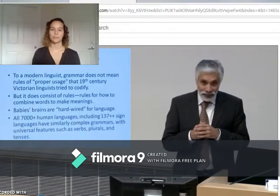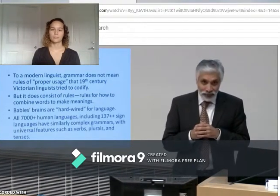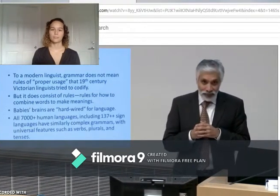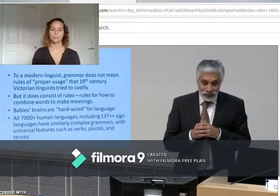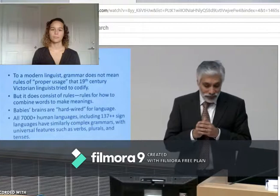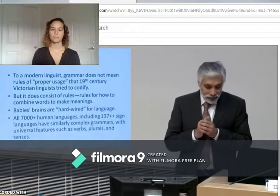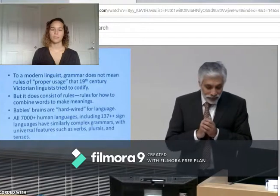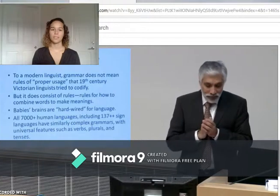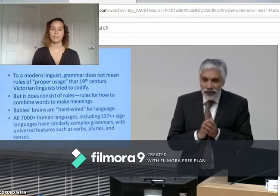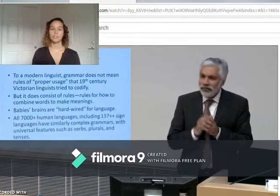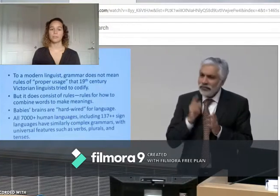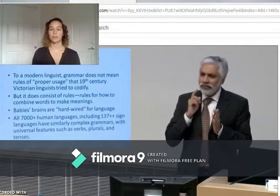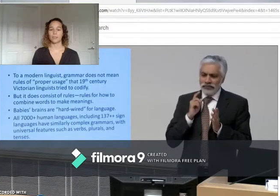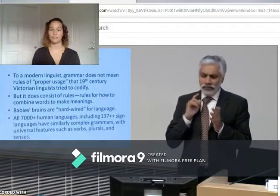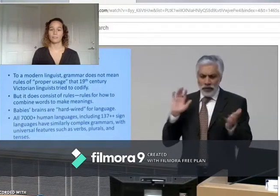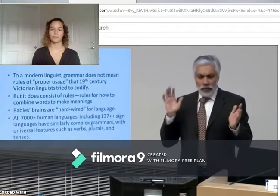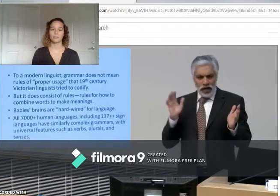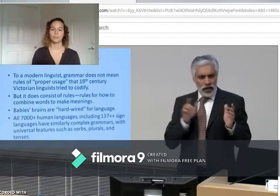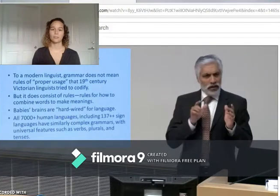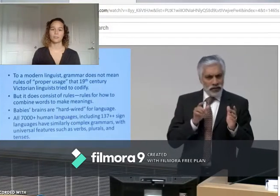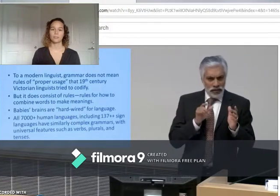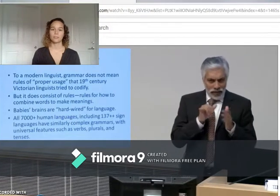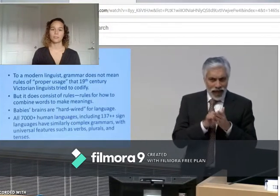other. Language is a part of life.